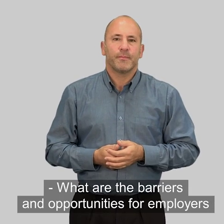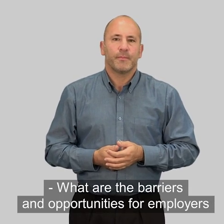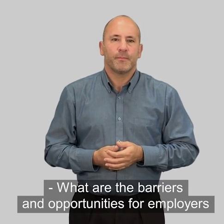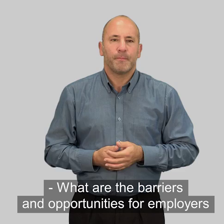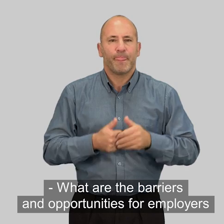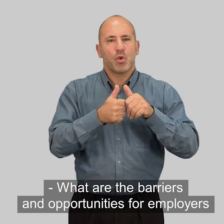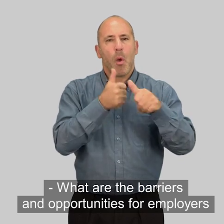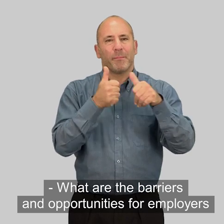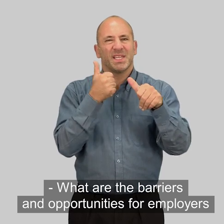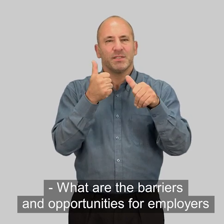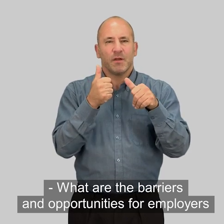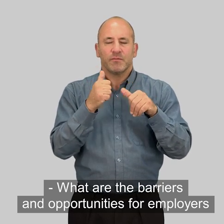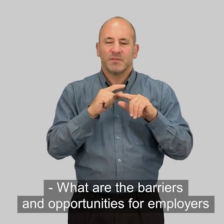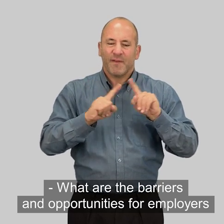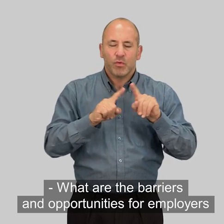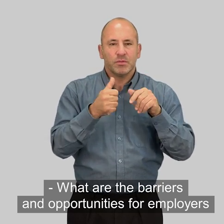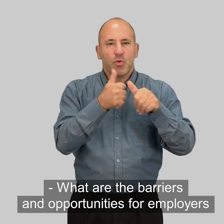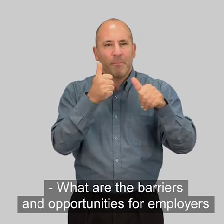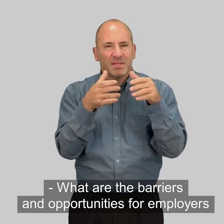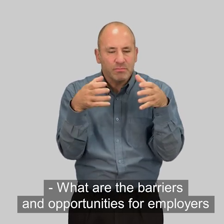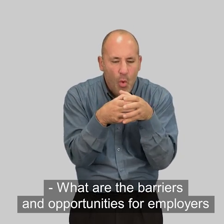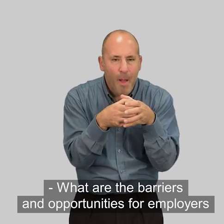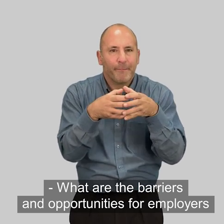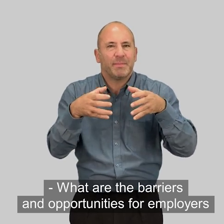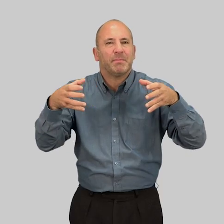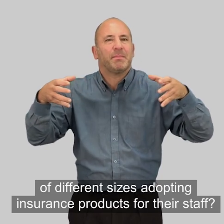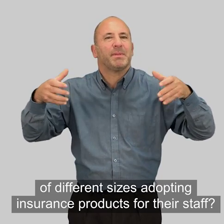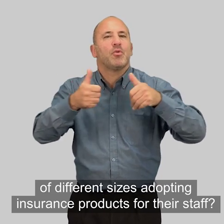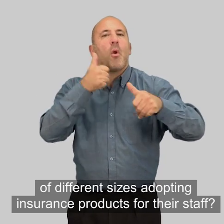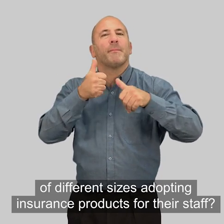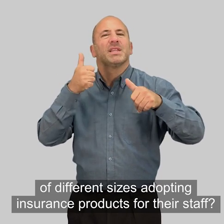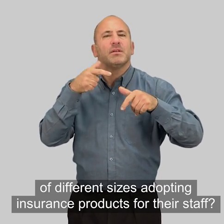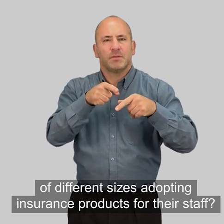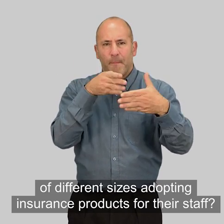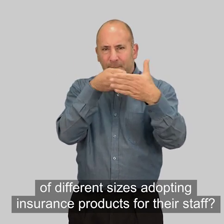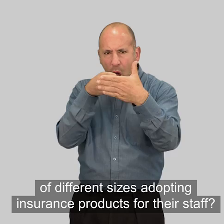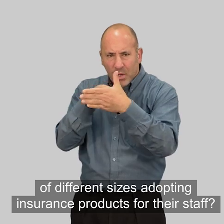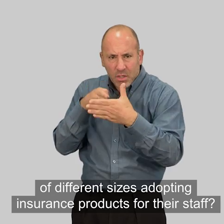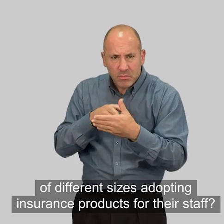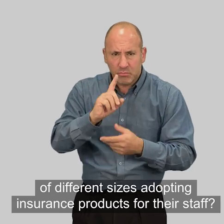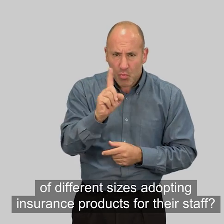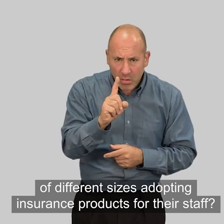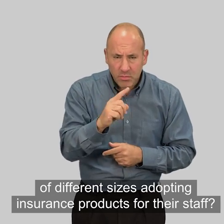What are the barriers and opportunities for employers of different sizes adopting insurance products for their staff?